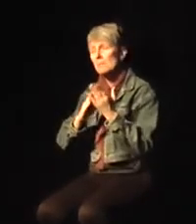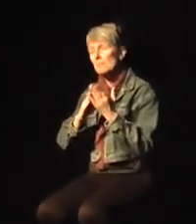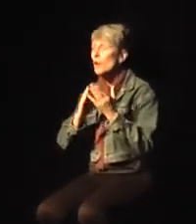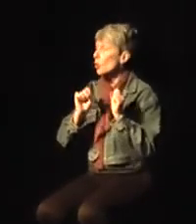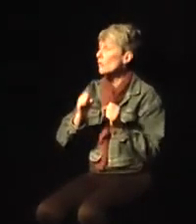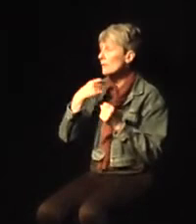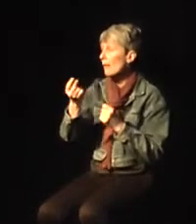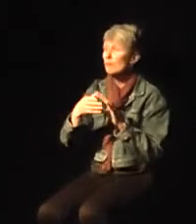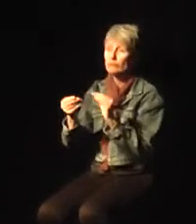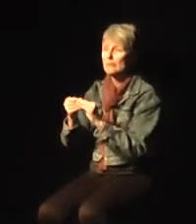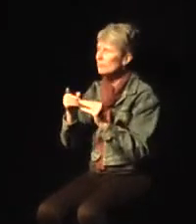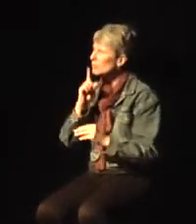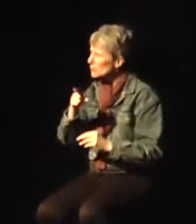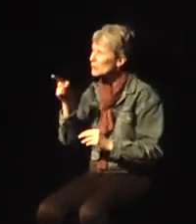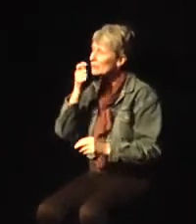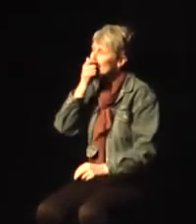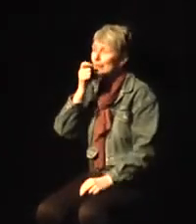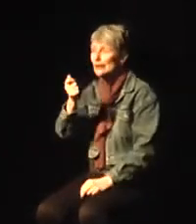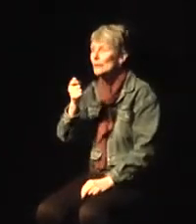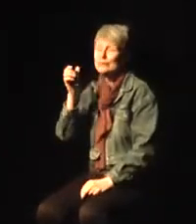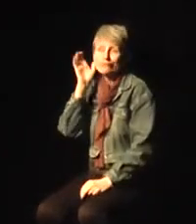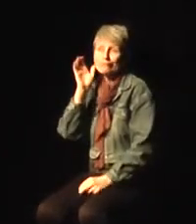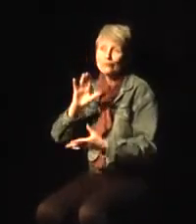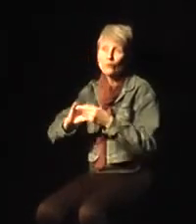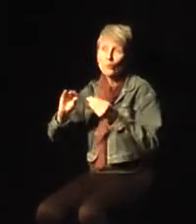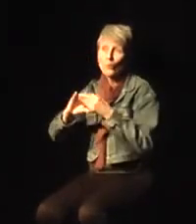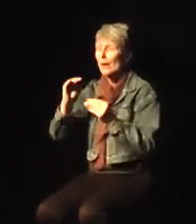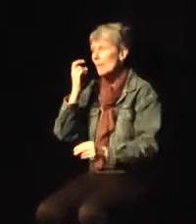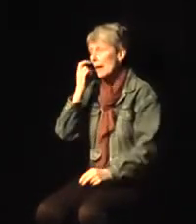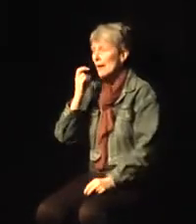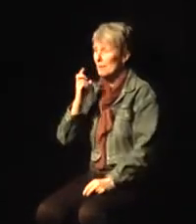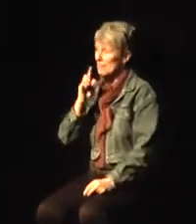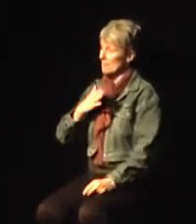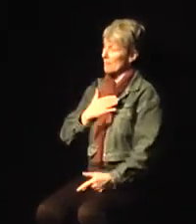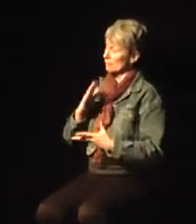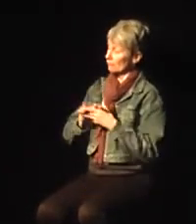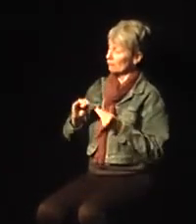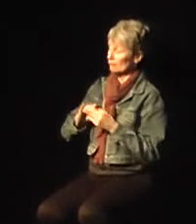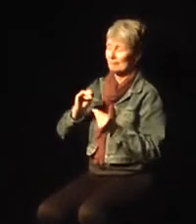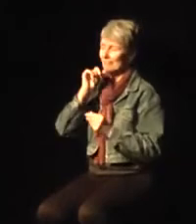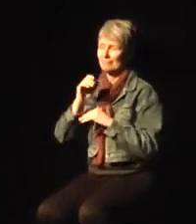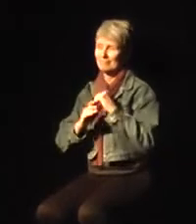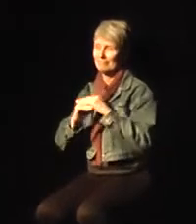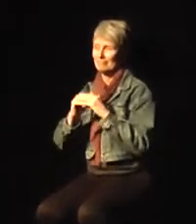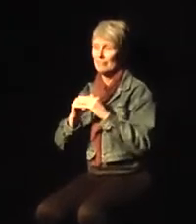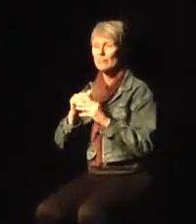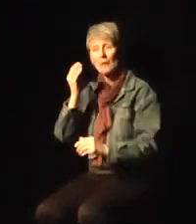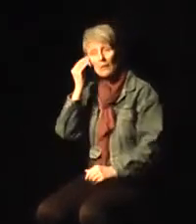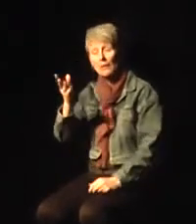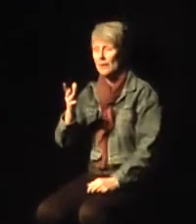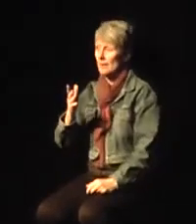interested in that? Like I said, I don't feel comfortable telling my stories. Keep in mind that what I'm about to